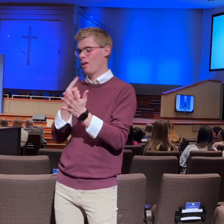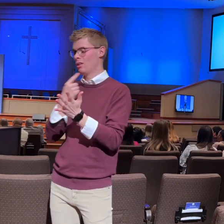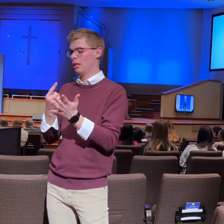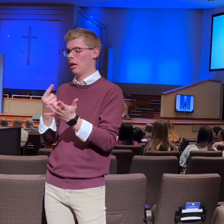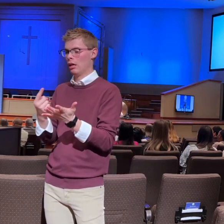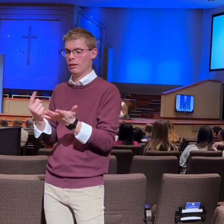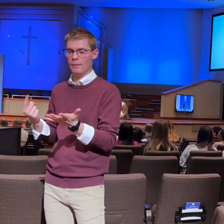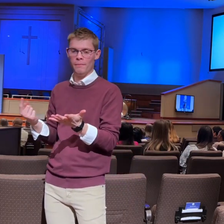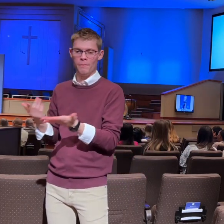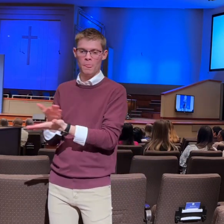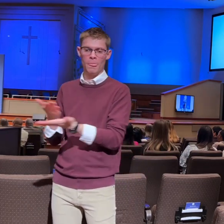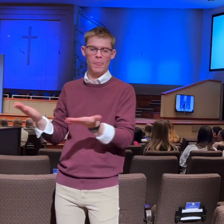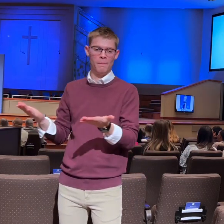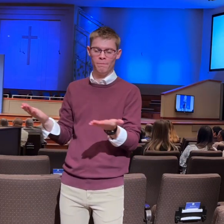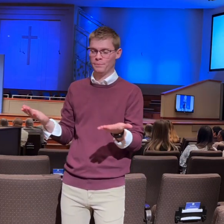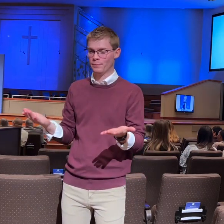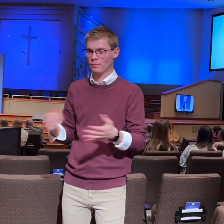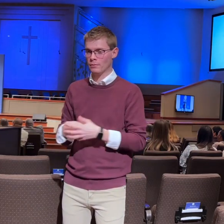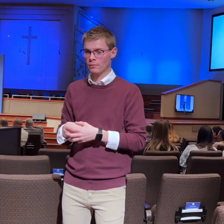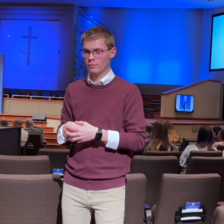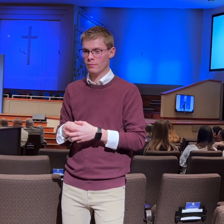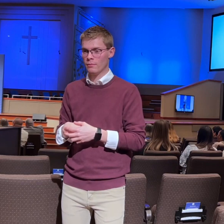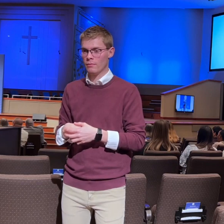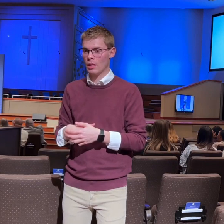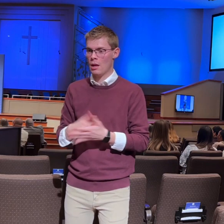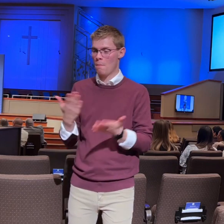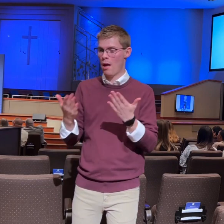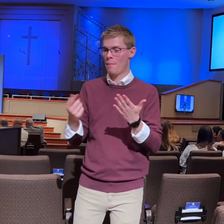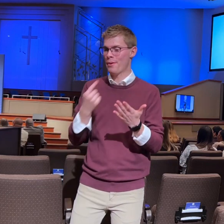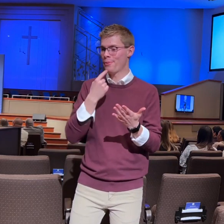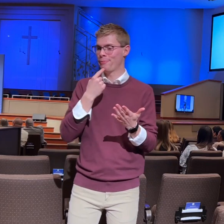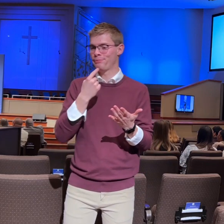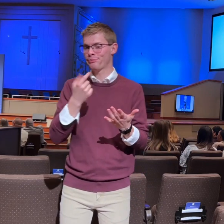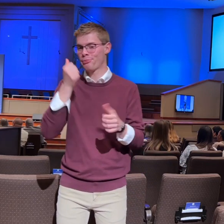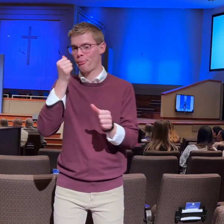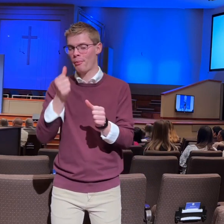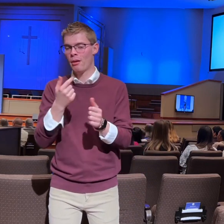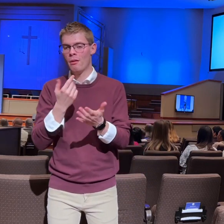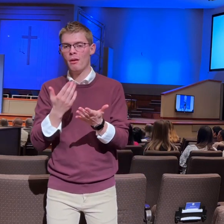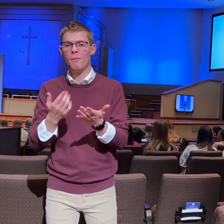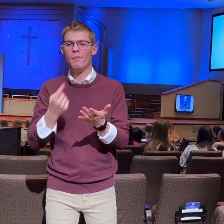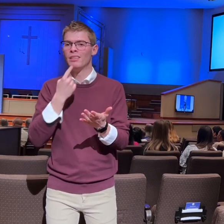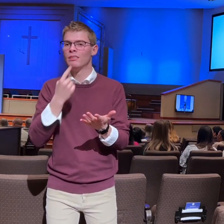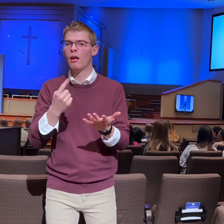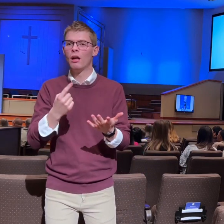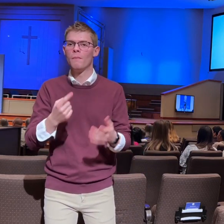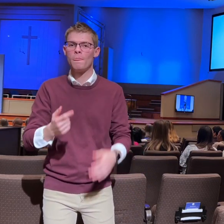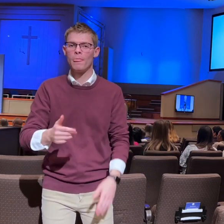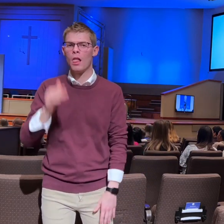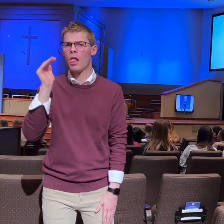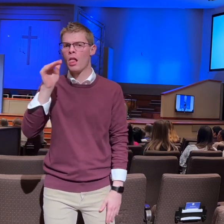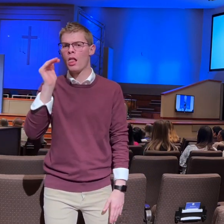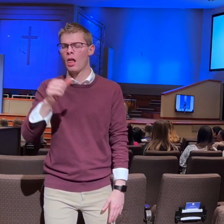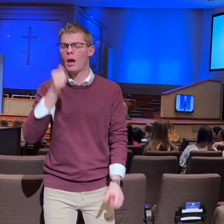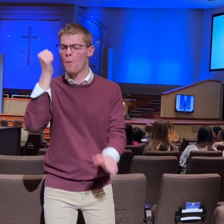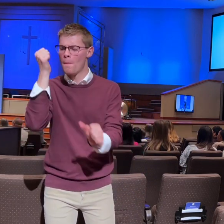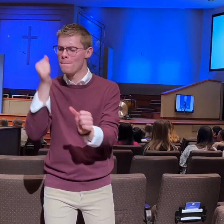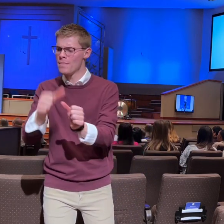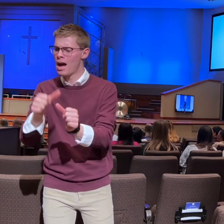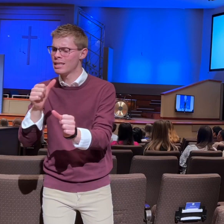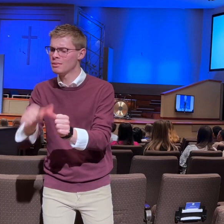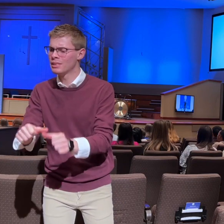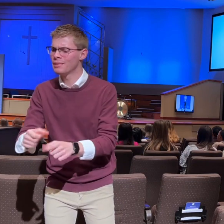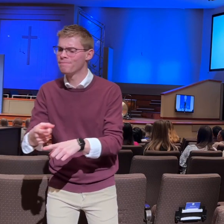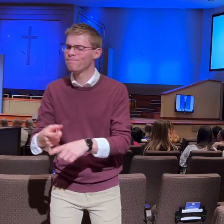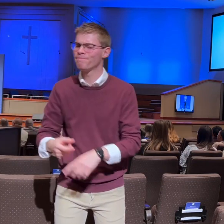story short, some of you were here, he got up, some of might remember, he said, it's great to be here at Lancaster Baptist, he says, when I'm here at Lancaster Baptist, it just reminds me of the words of